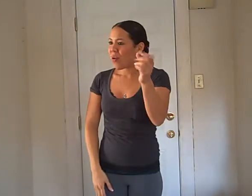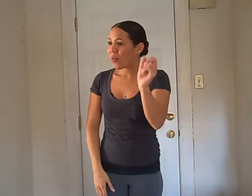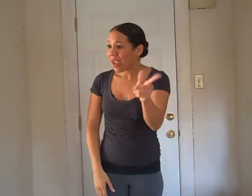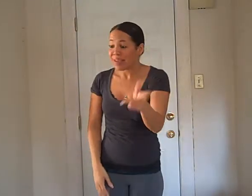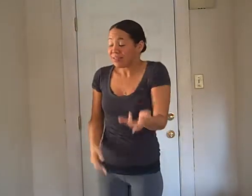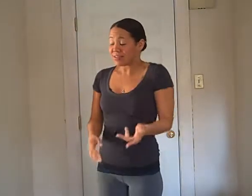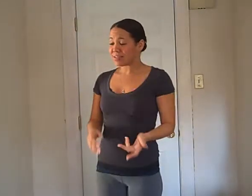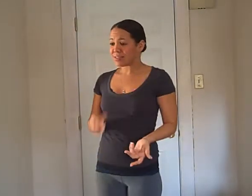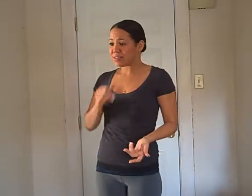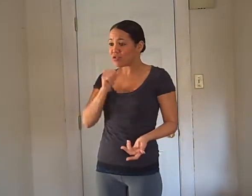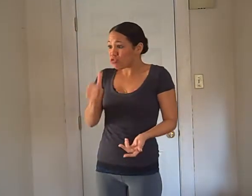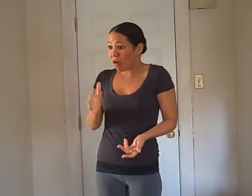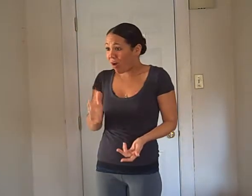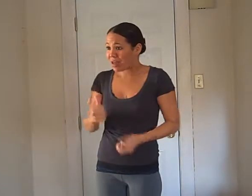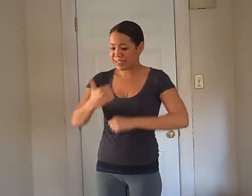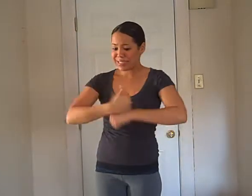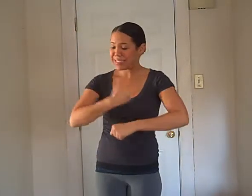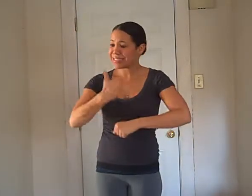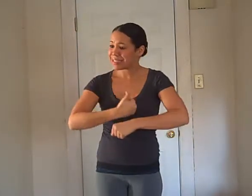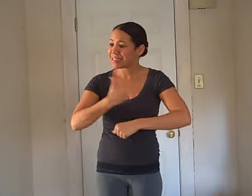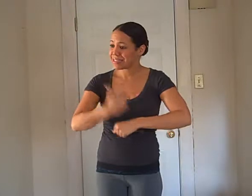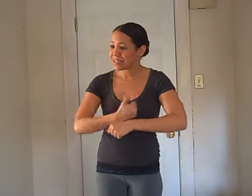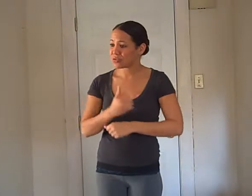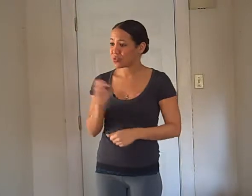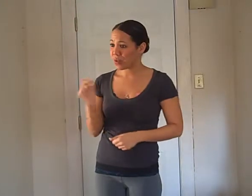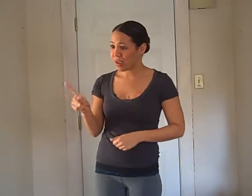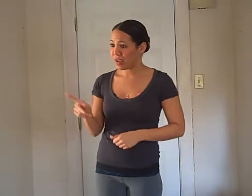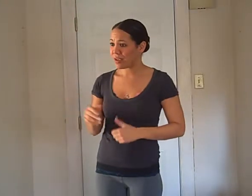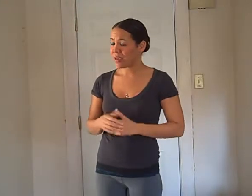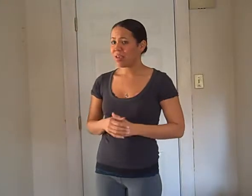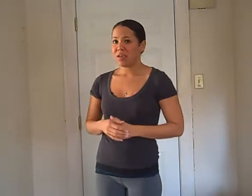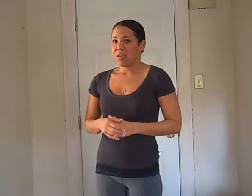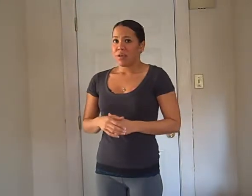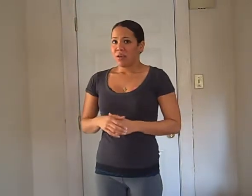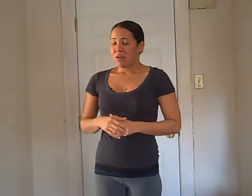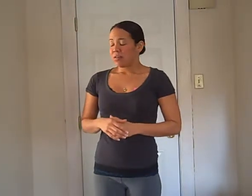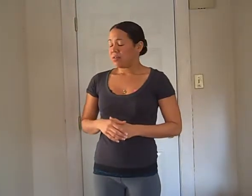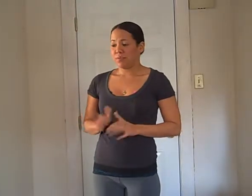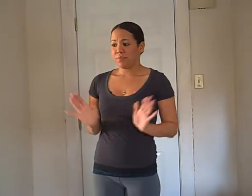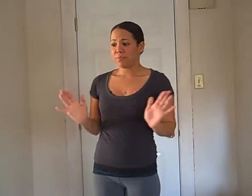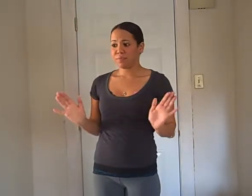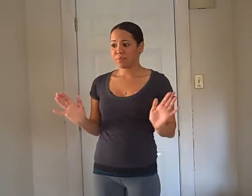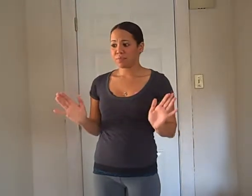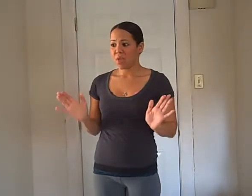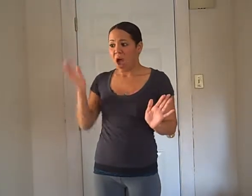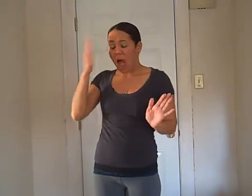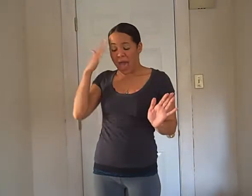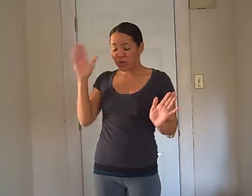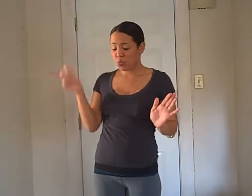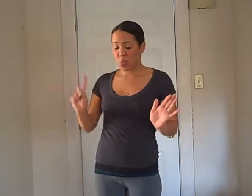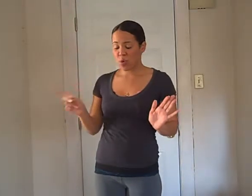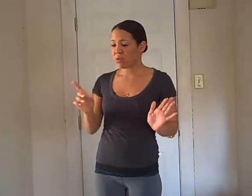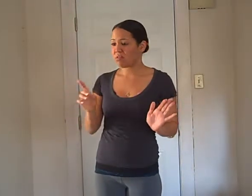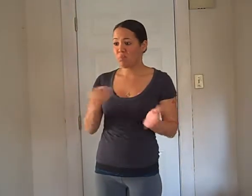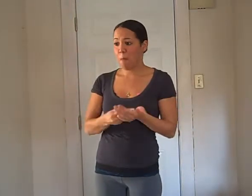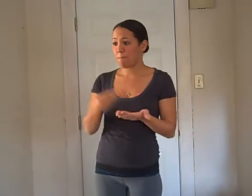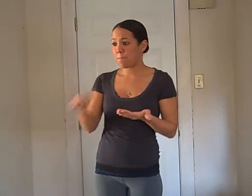base. That's an erumpent horn, and it's incredibly dangerous. I don't know where you got it. I bought